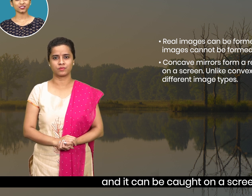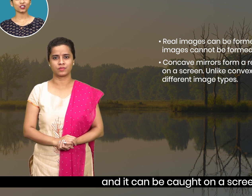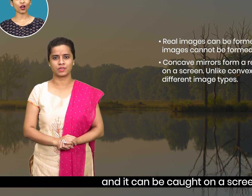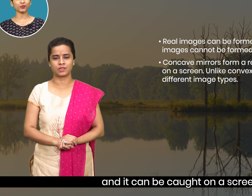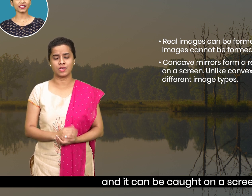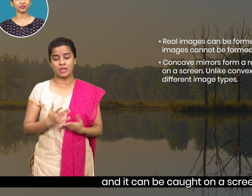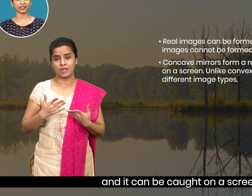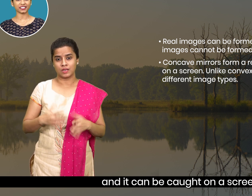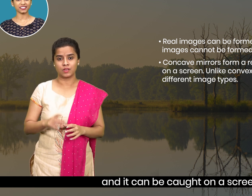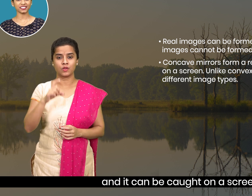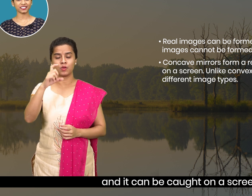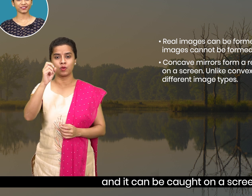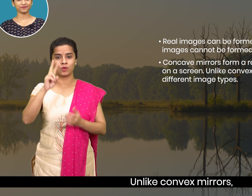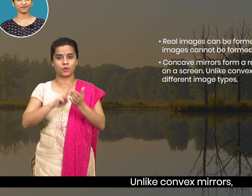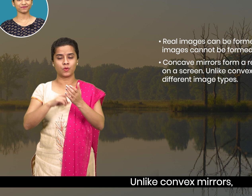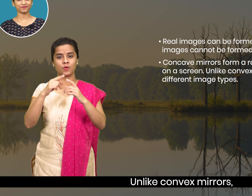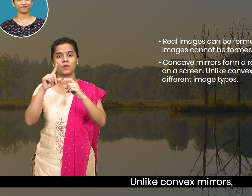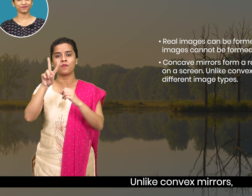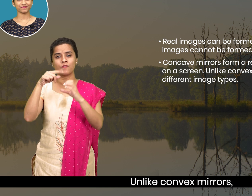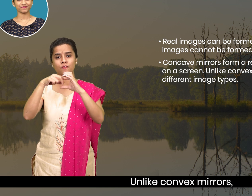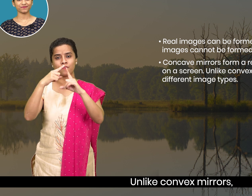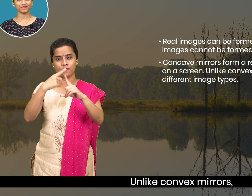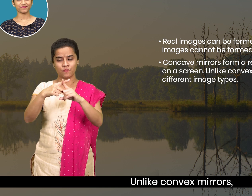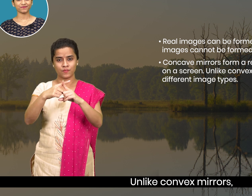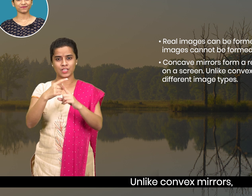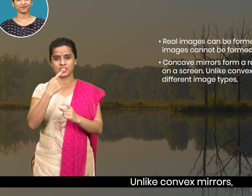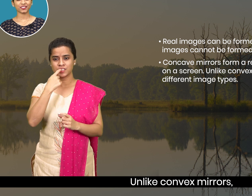Unlike convex mirrors,